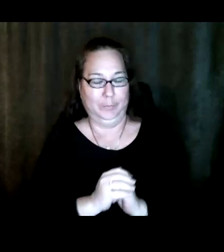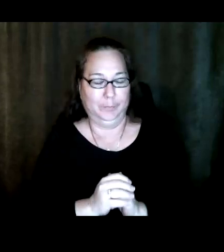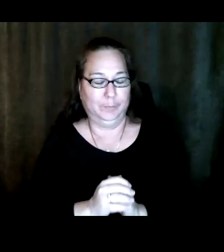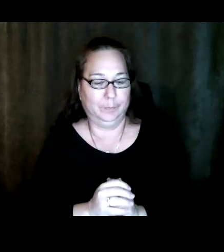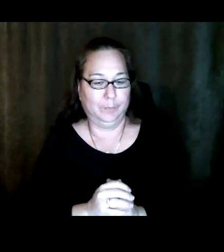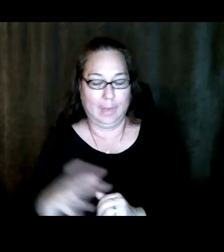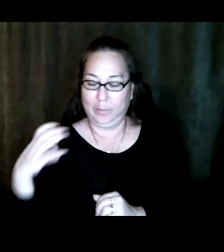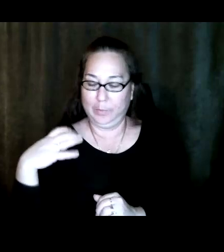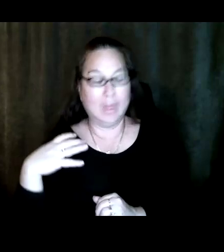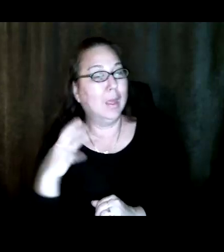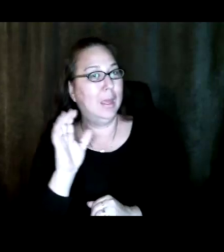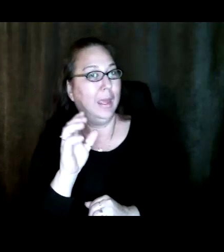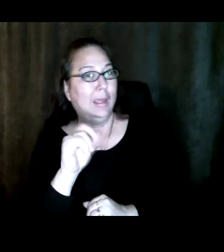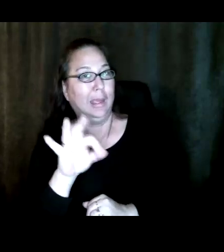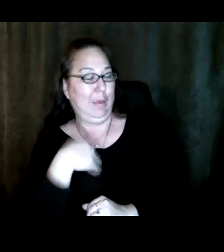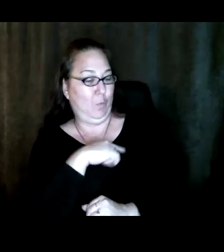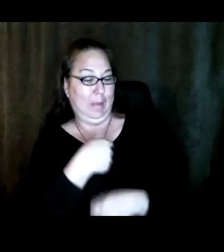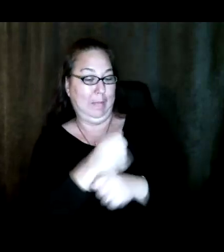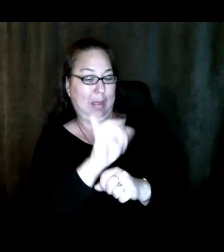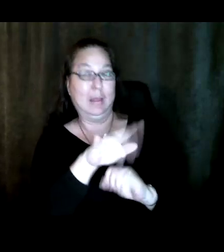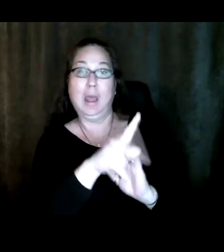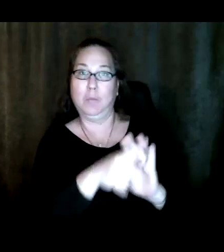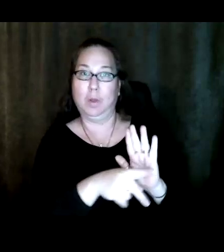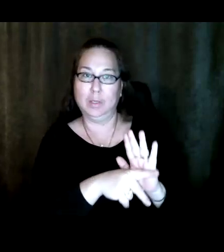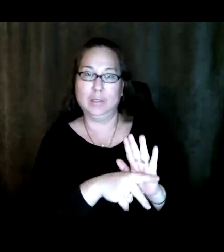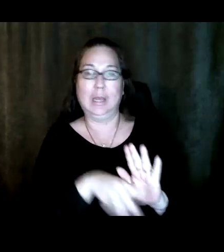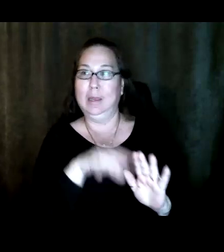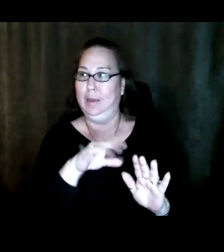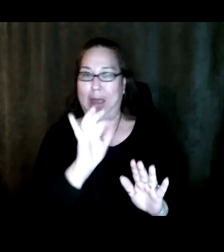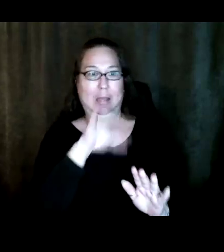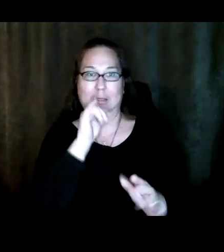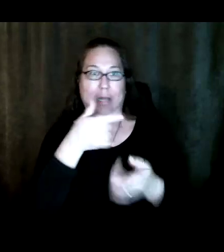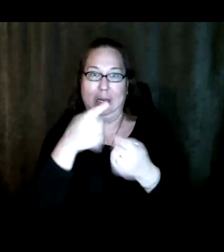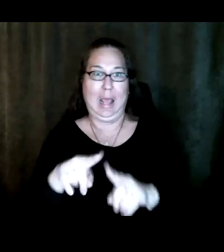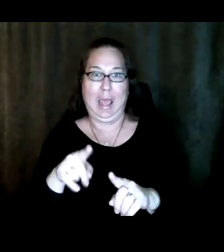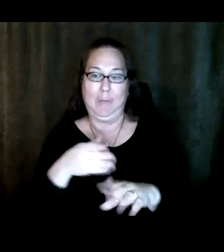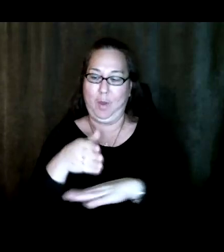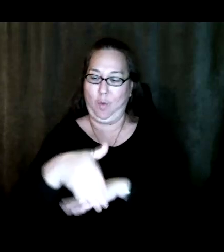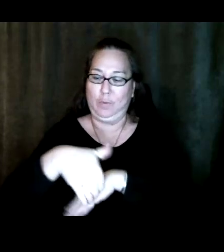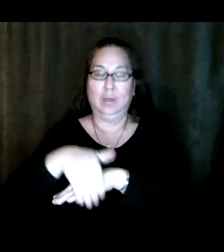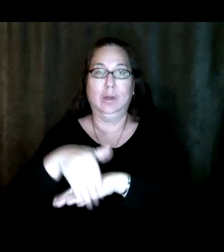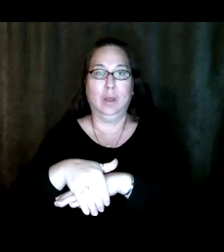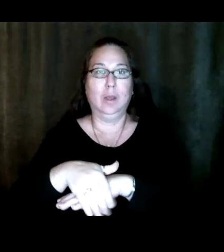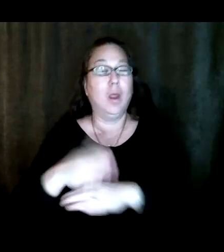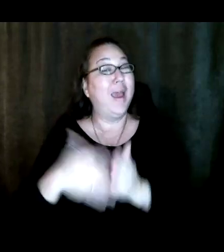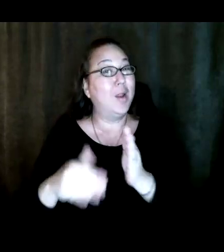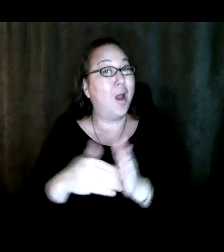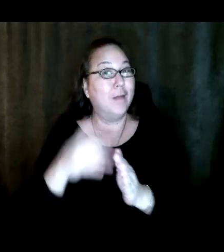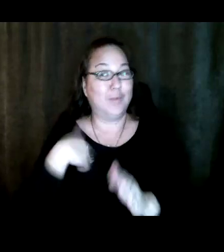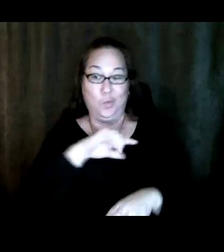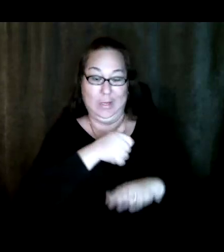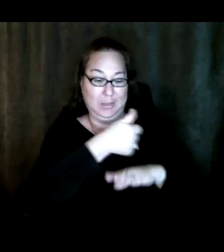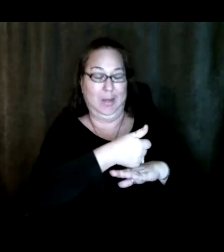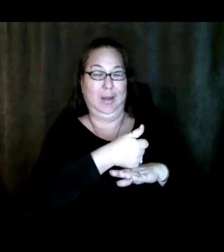if we made it a policy, it was not going to happen overnight. And in fact, we often did not know what it was going to take. But it was